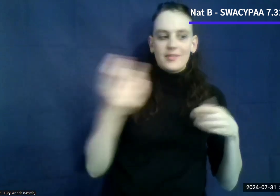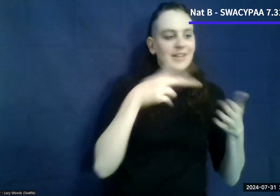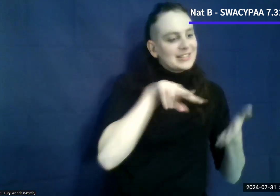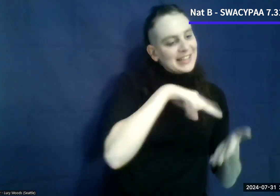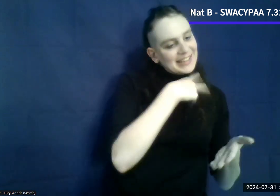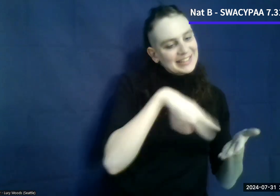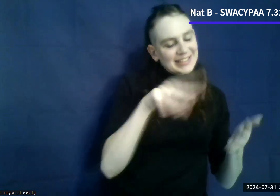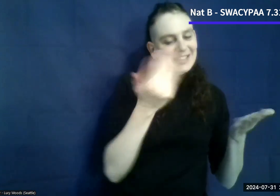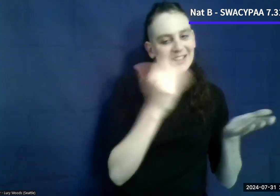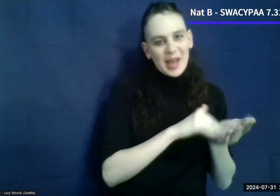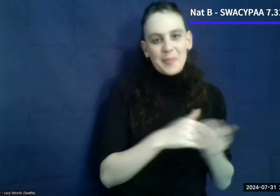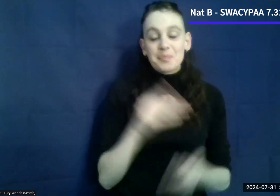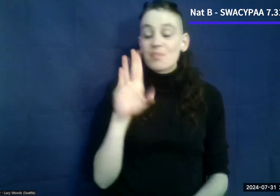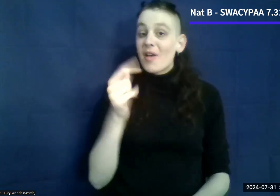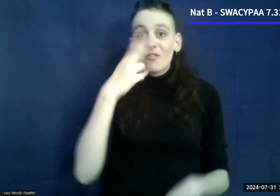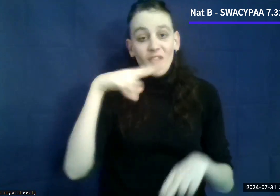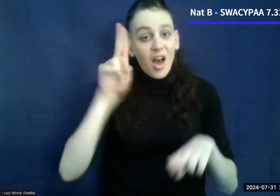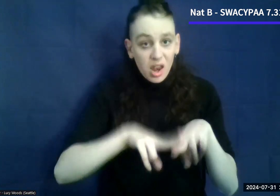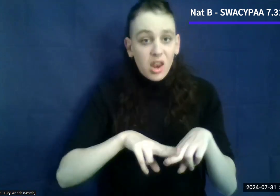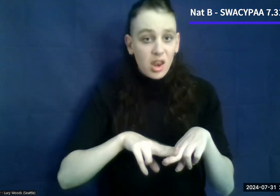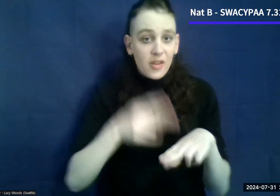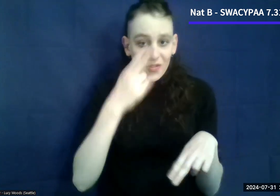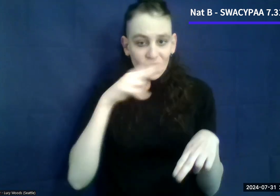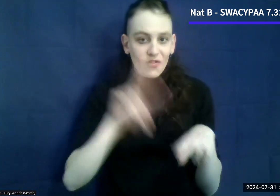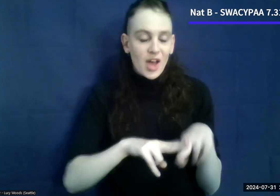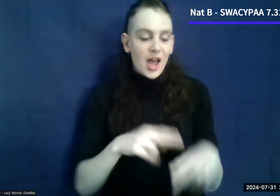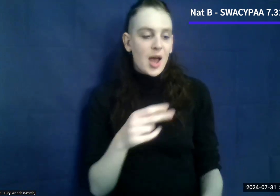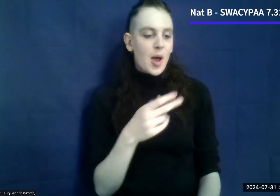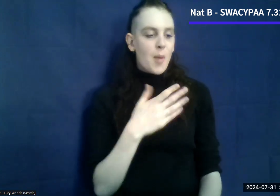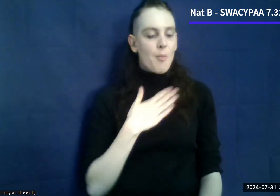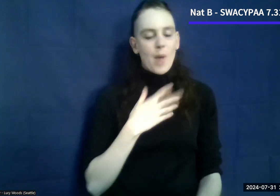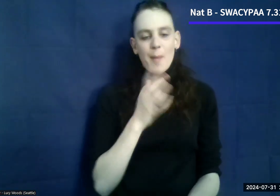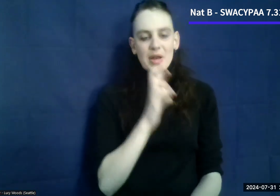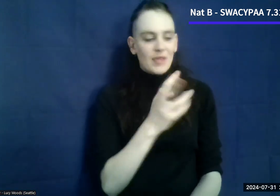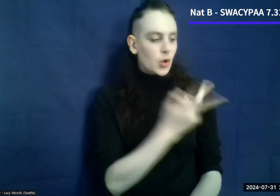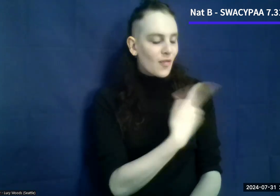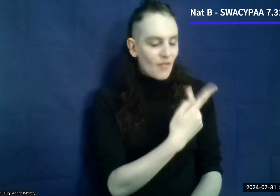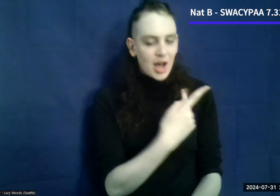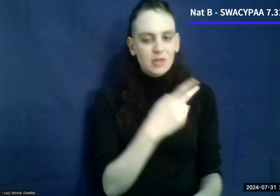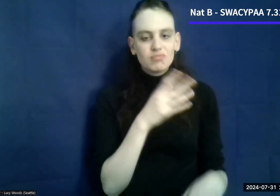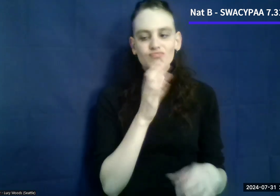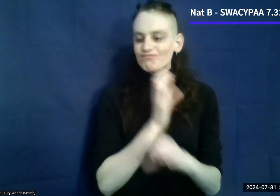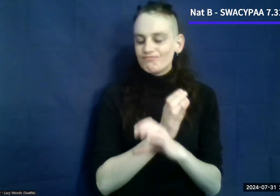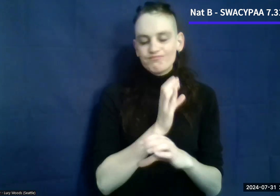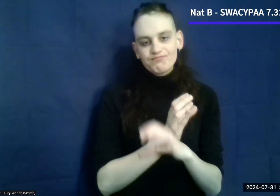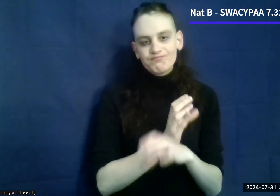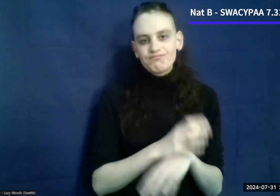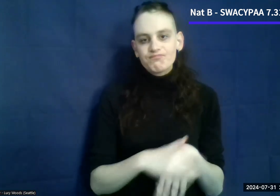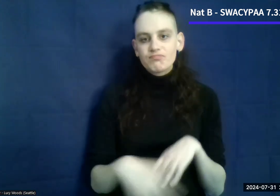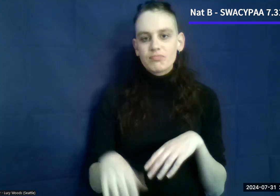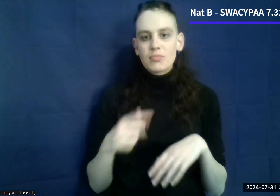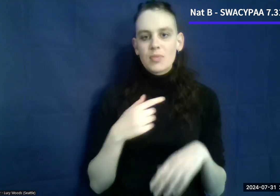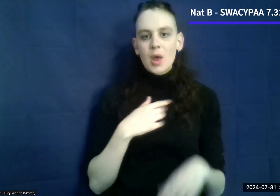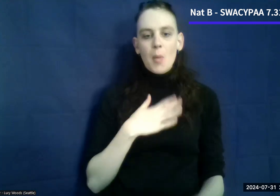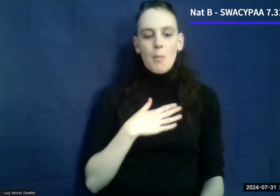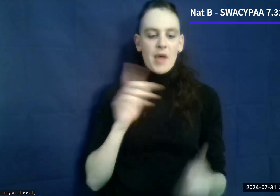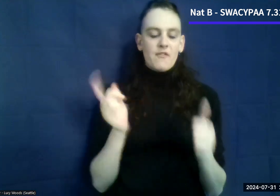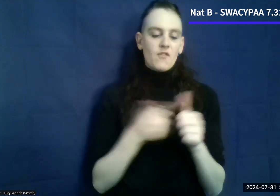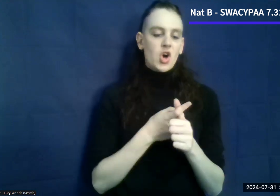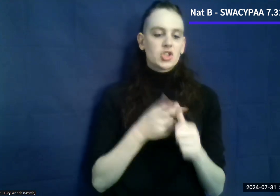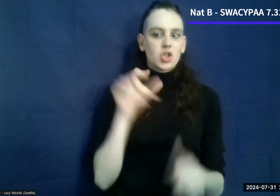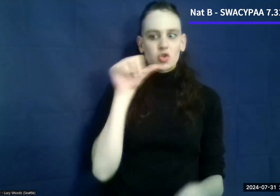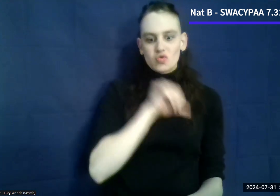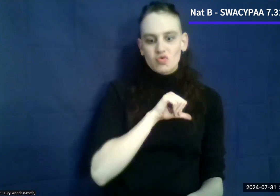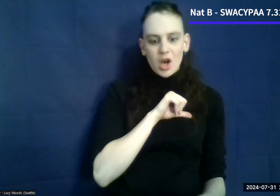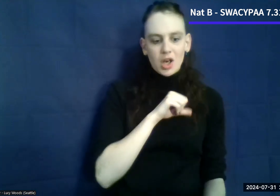I had so much fun. Like just me and my best friend, just chilling. I did my first drunk dialing. I called that boyfriend